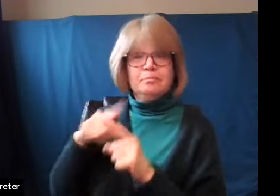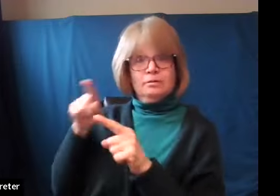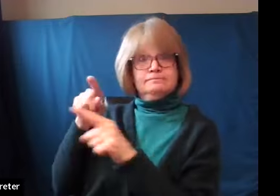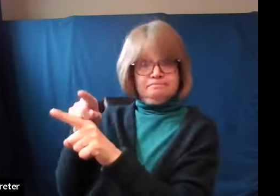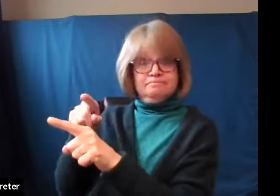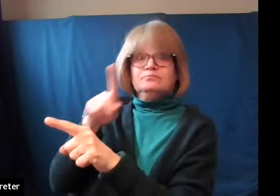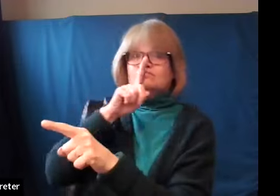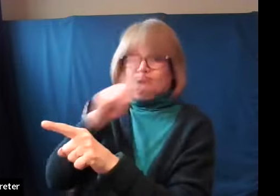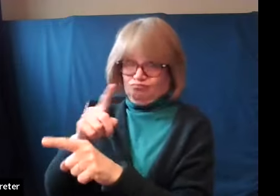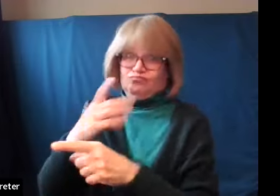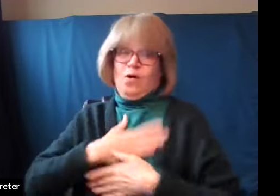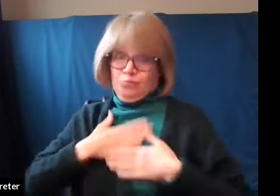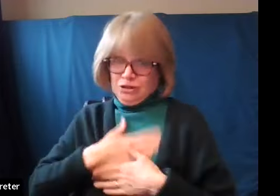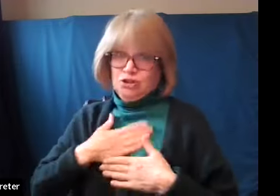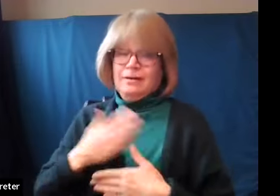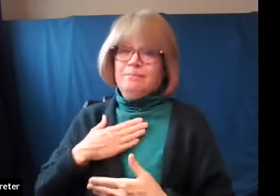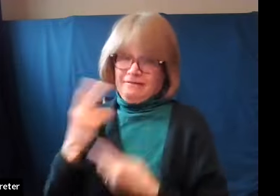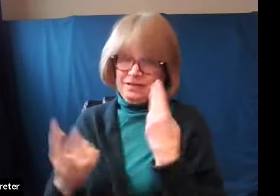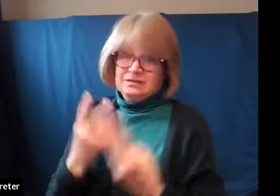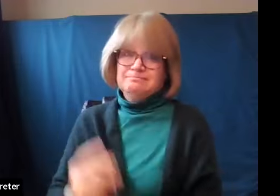Billy certainly did.